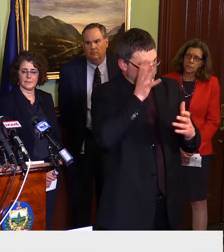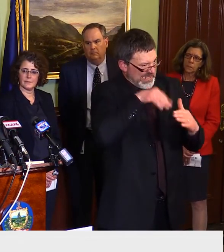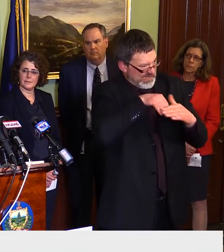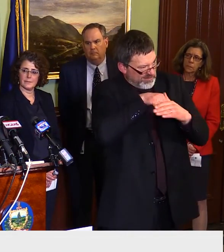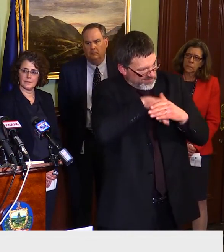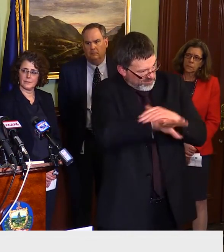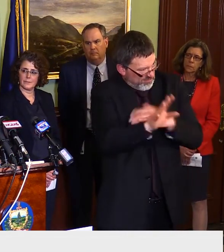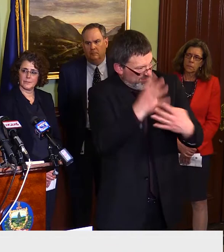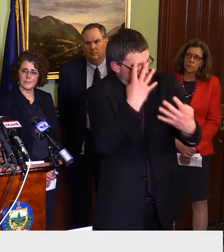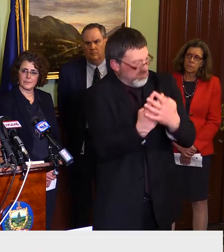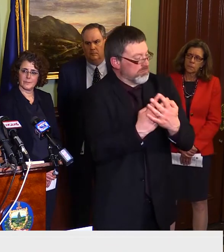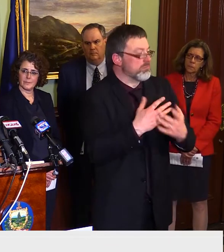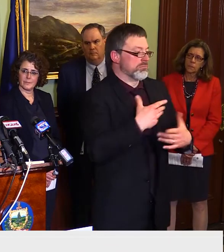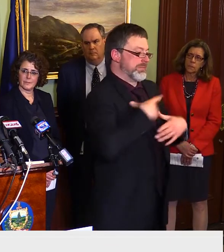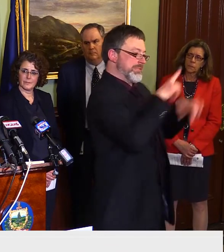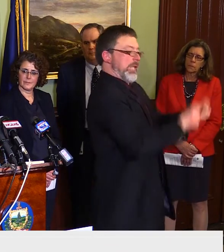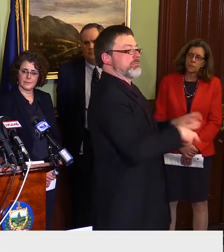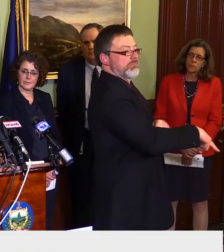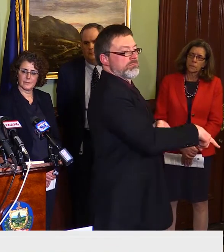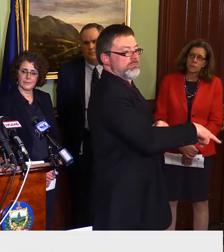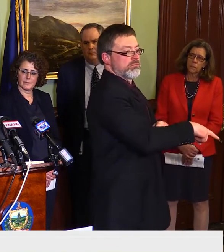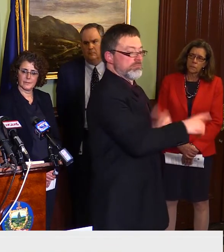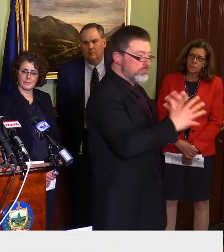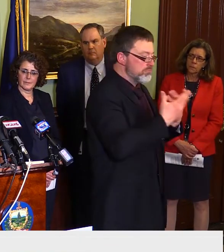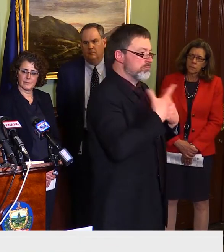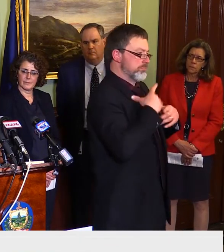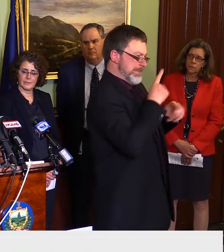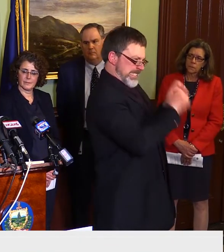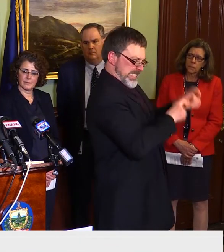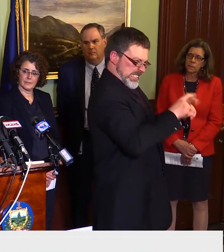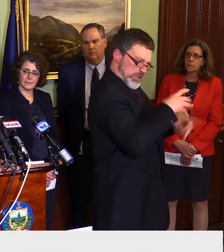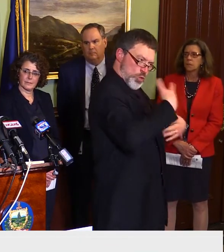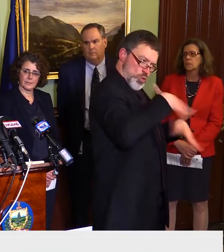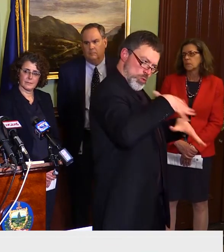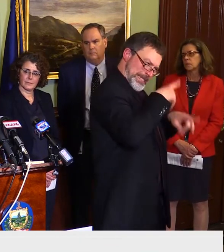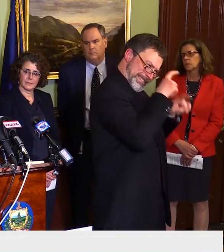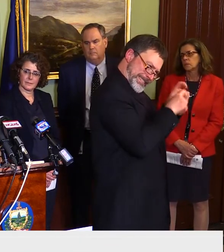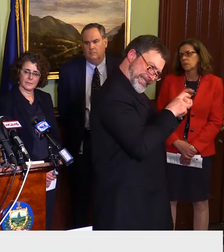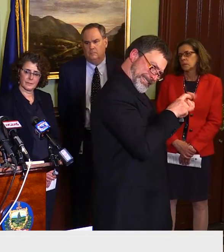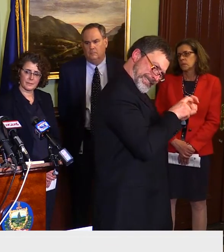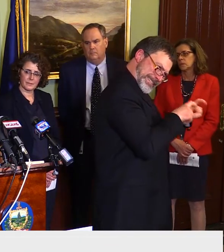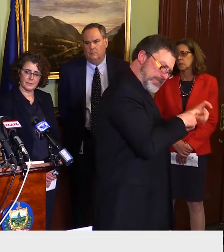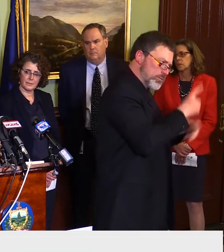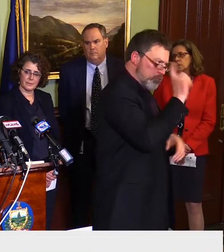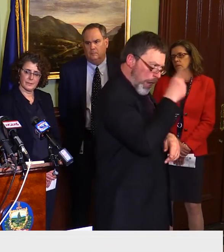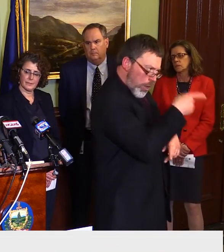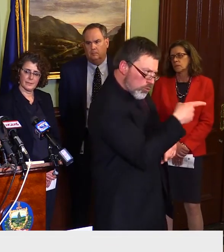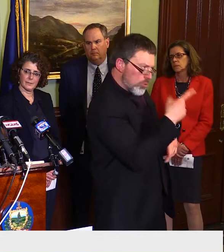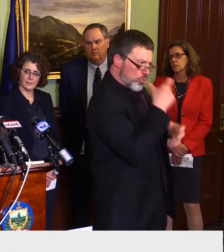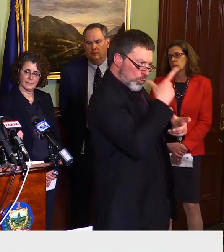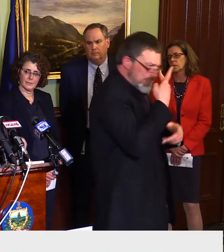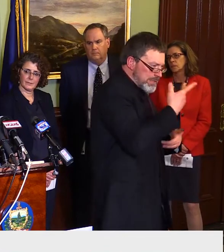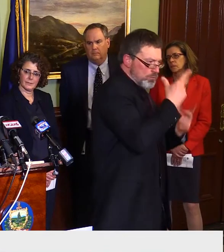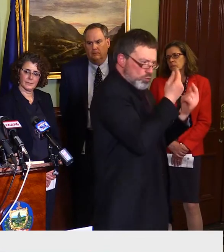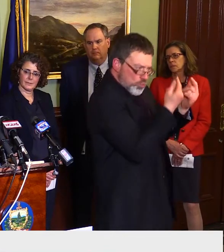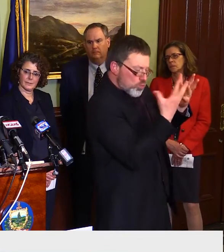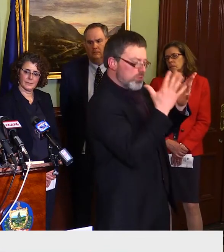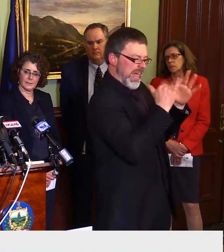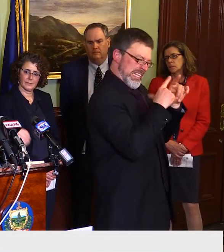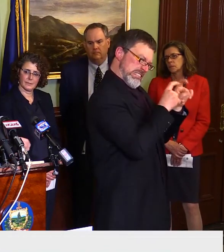also increased our supply chain in terms of days on hand, in terms of food, medical